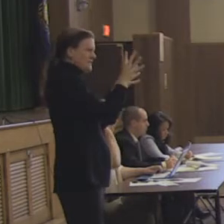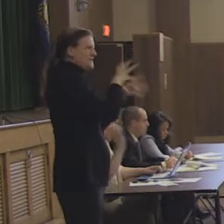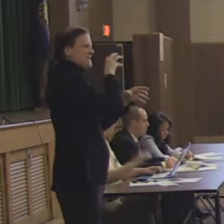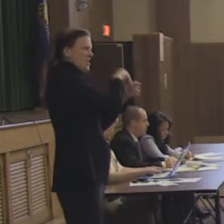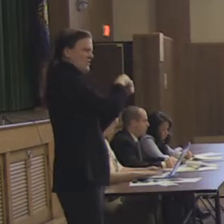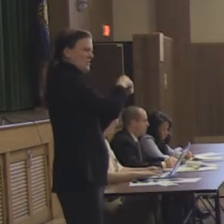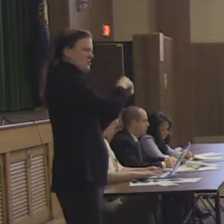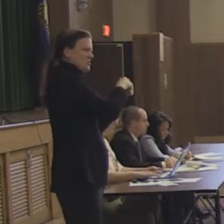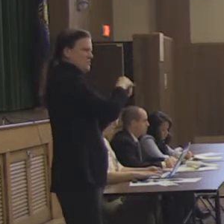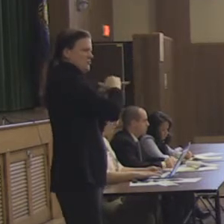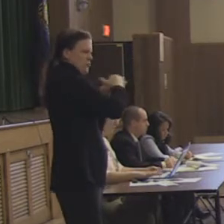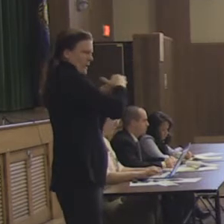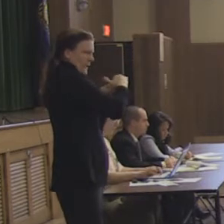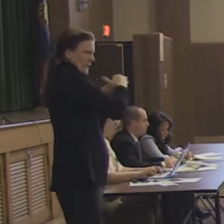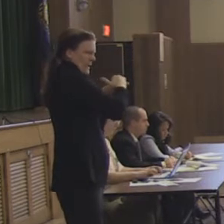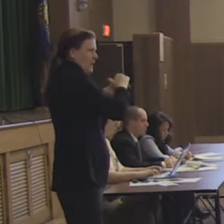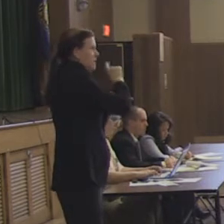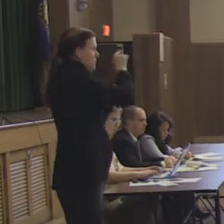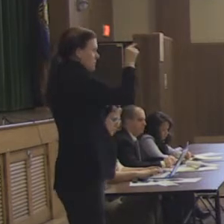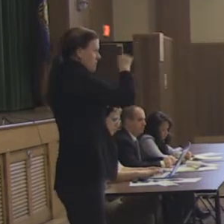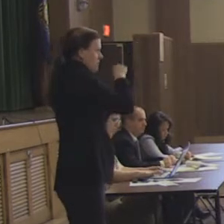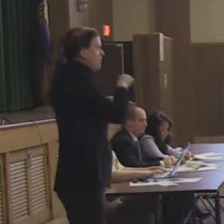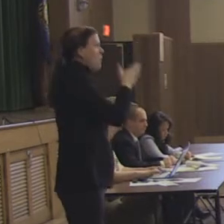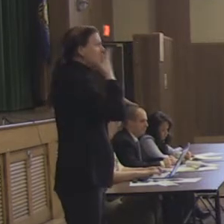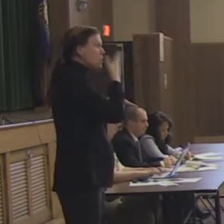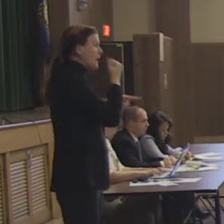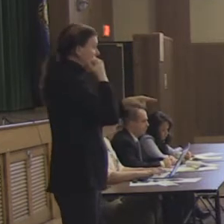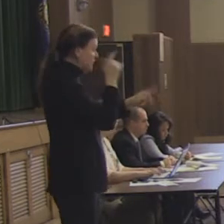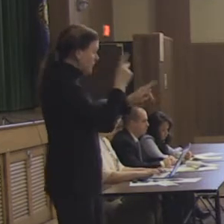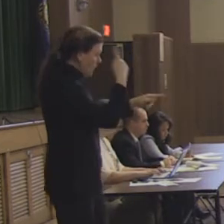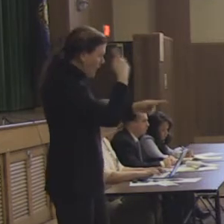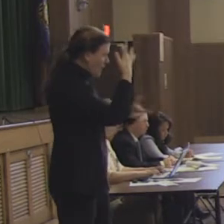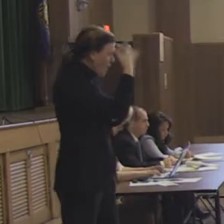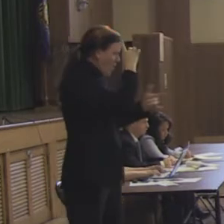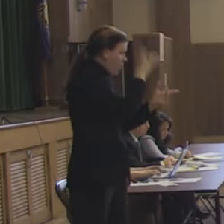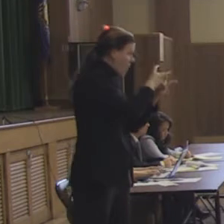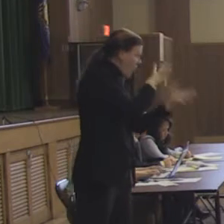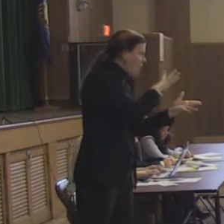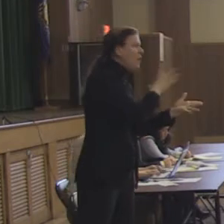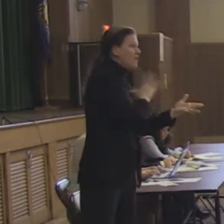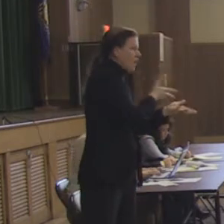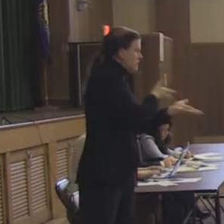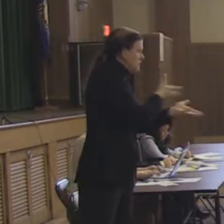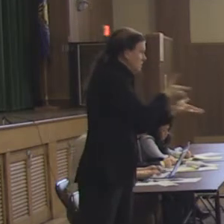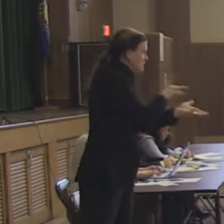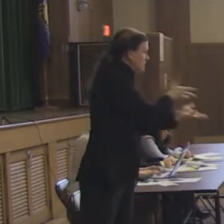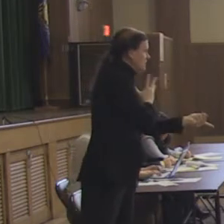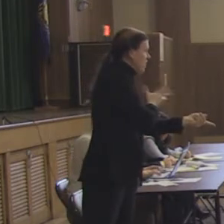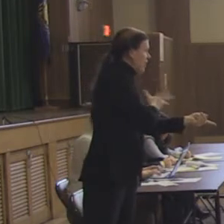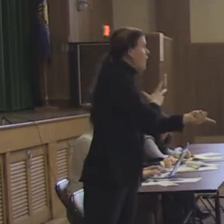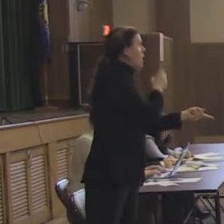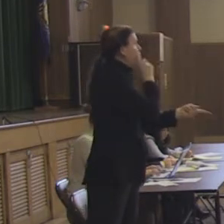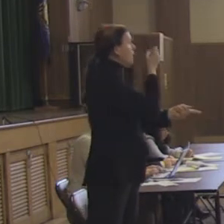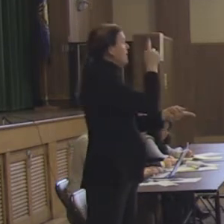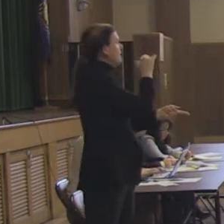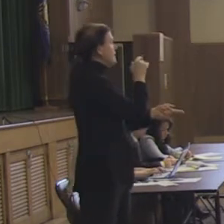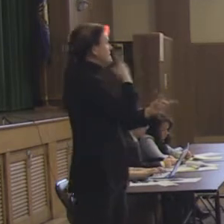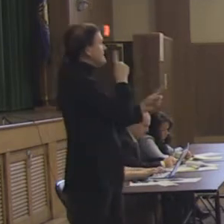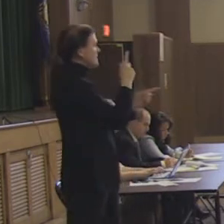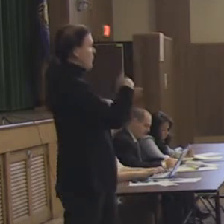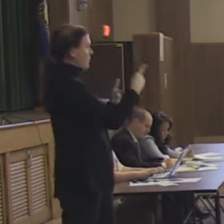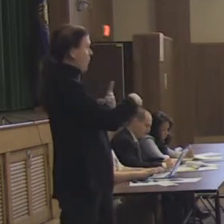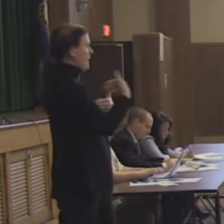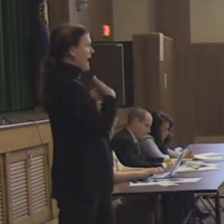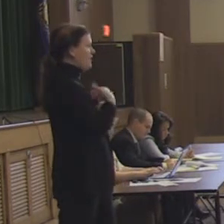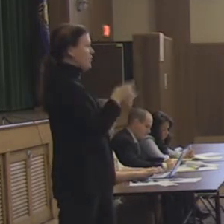training, so they are good responders to people in a mental health crisis. But a key part of making that a successful program is having a